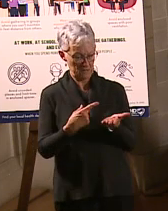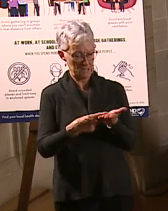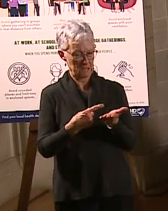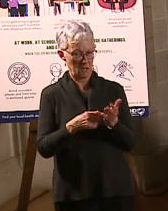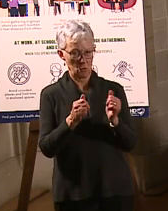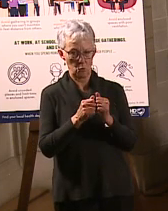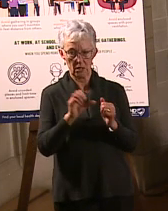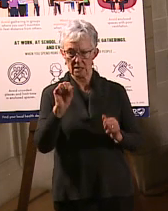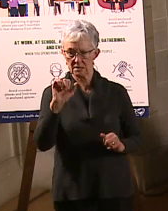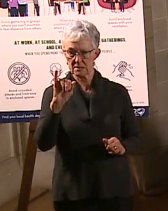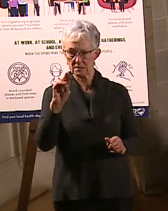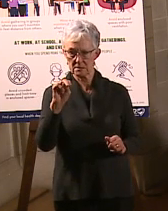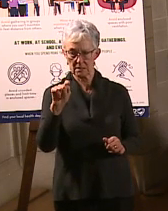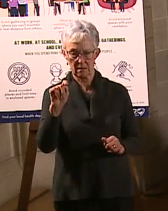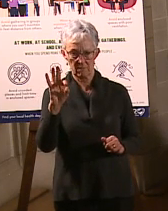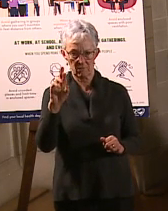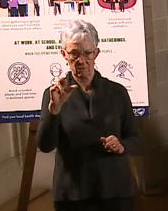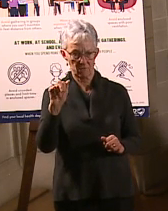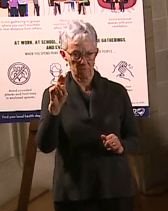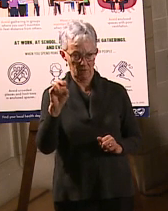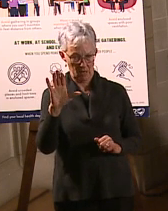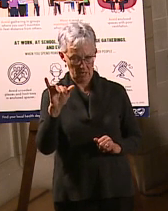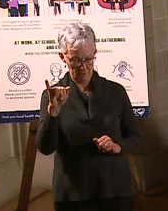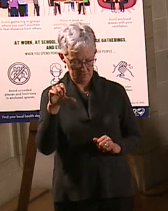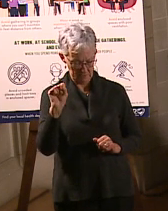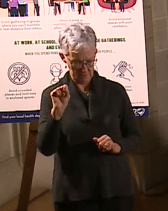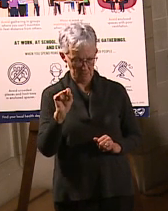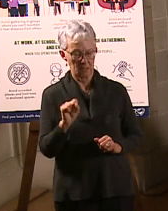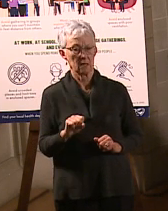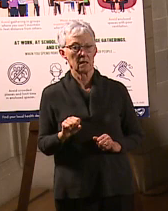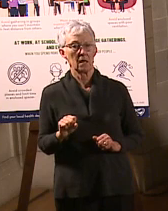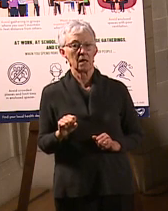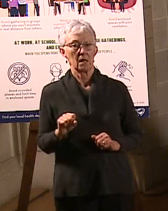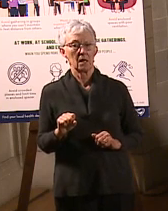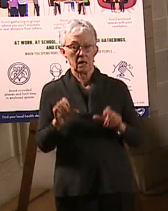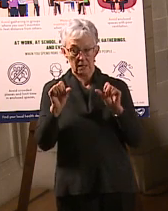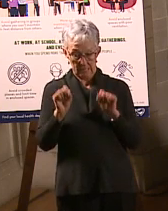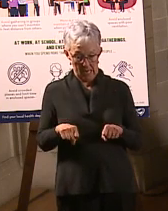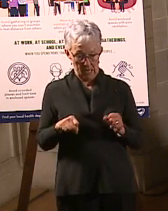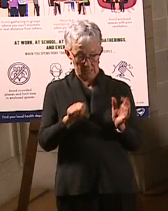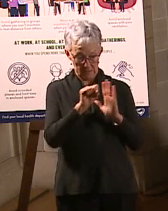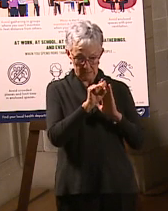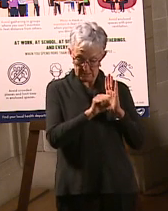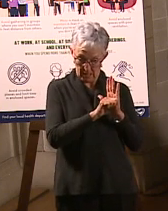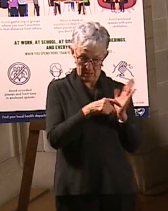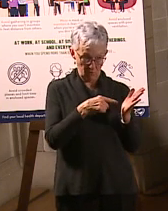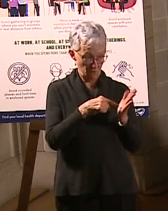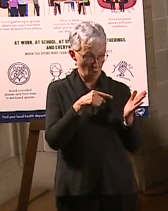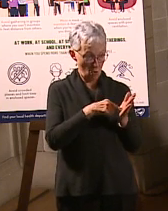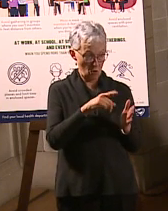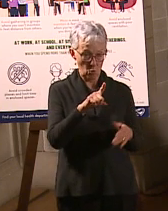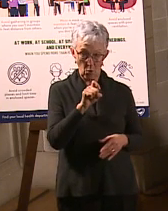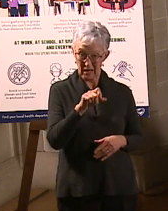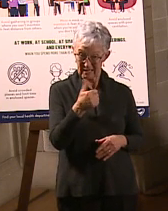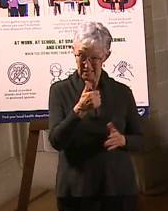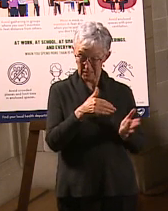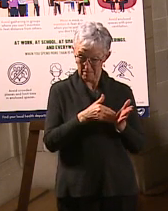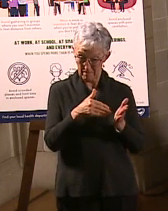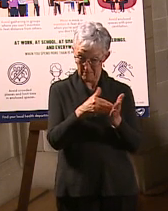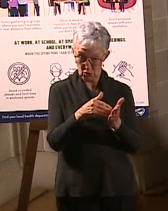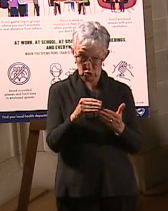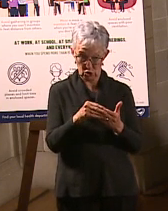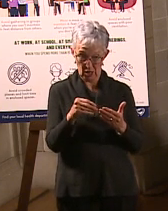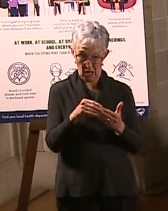types of deficit funding that they may need? And can the state afford $110 million extra to have